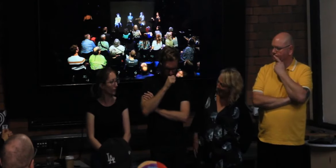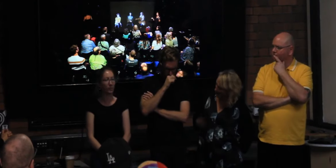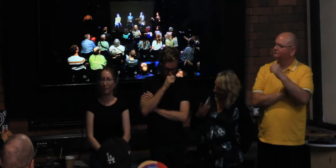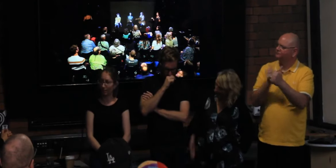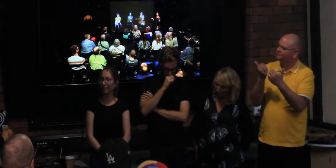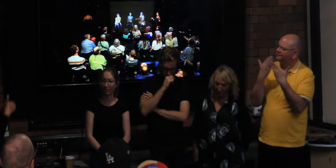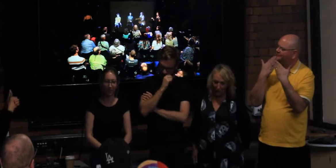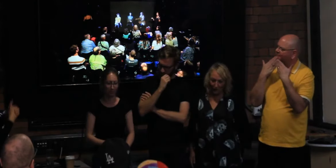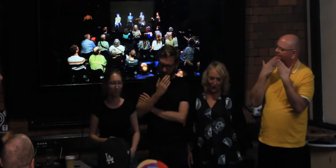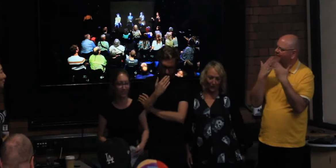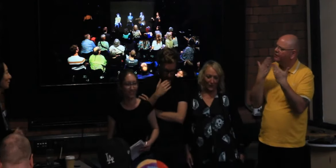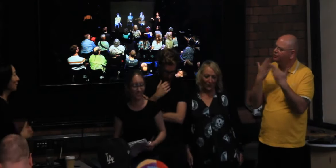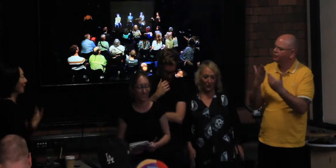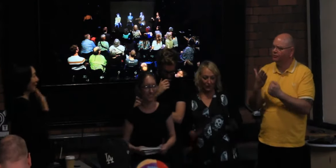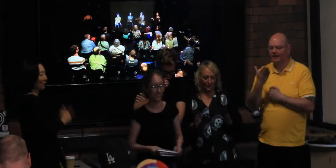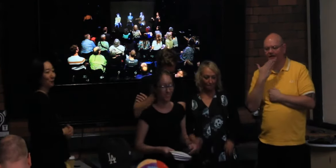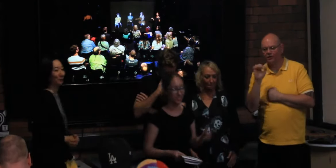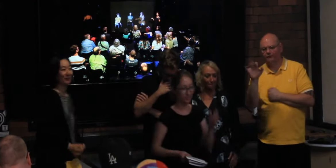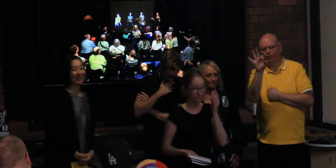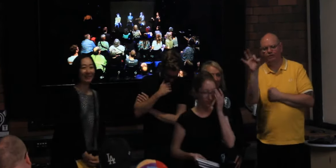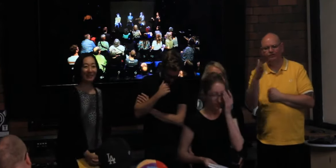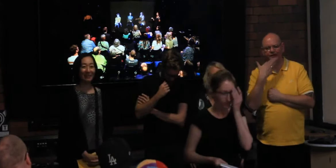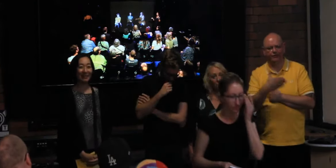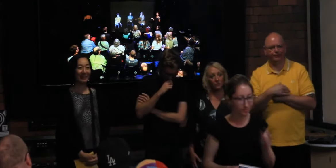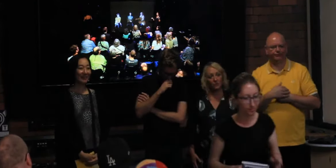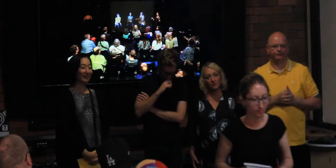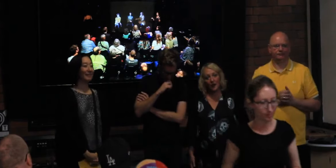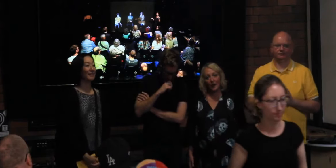Thank you very much. Thank you for your question.